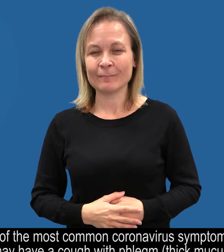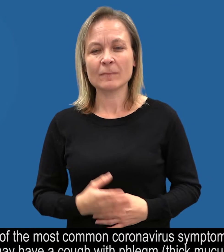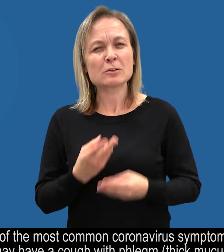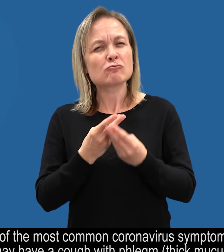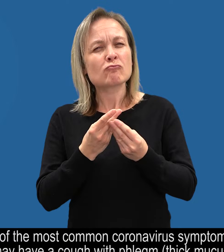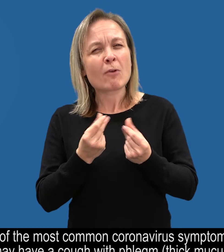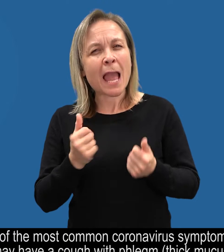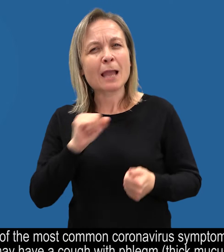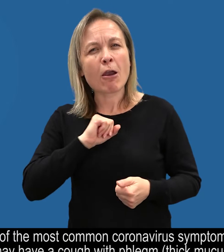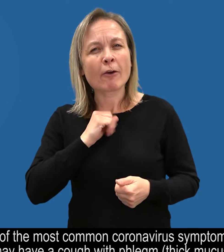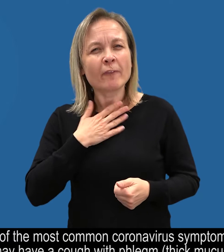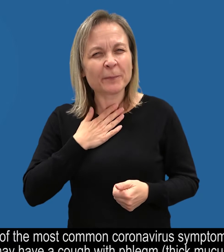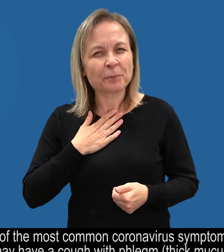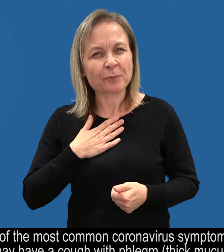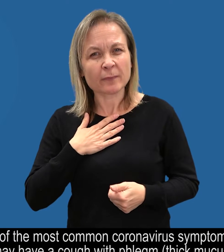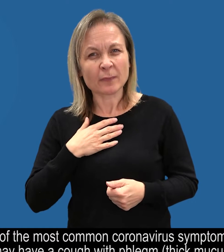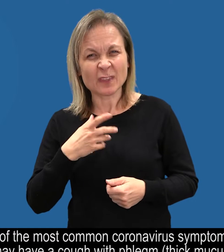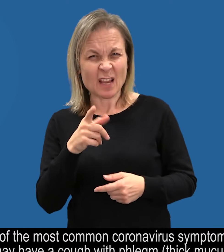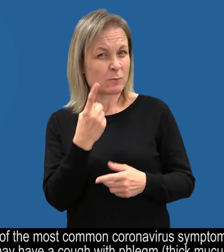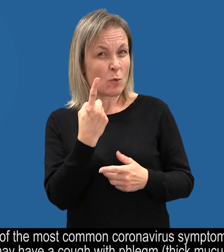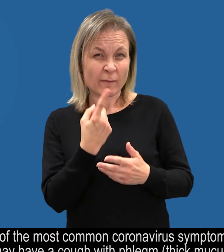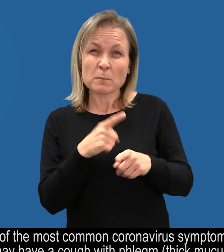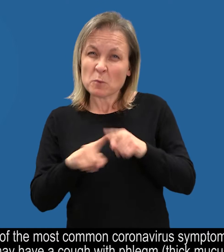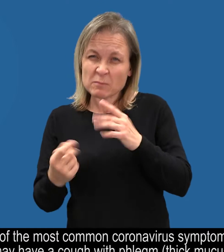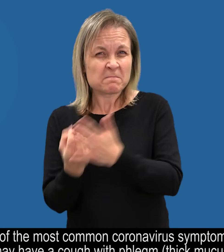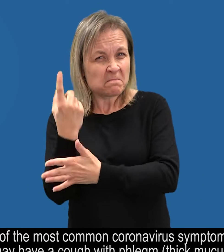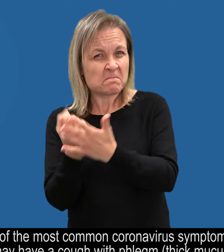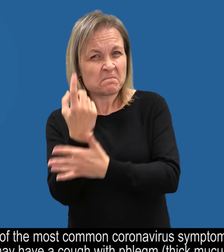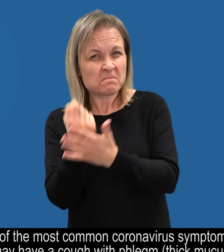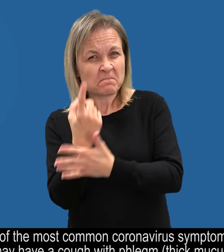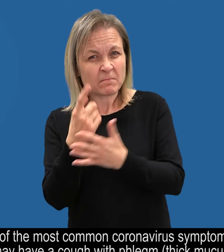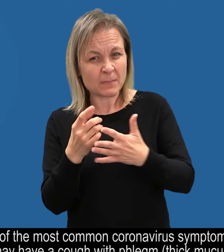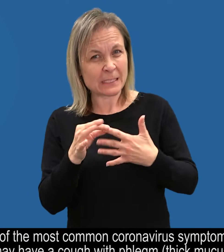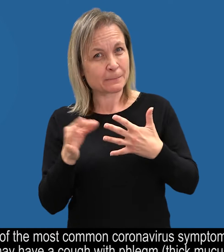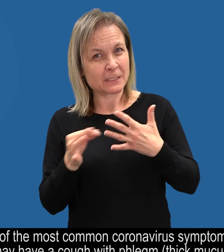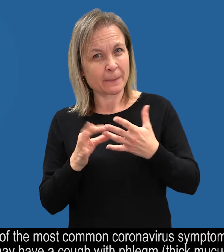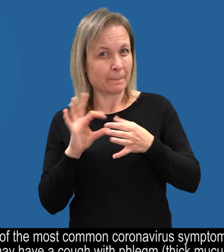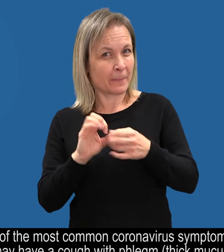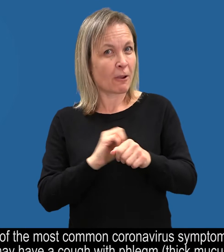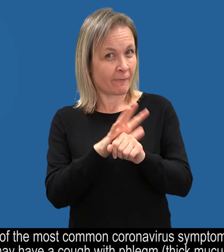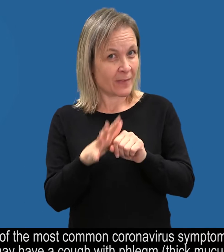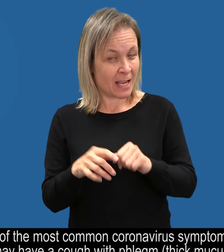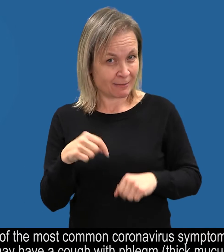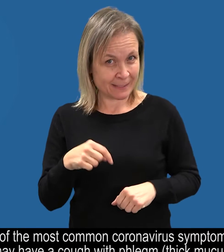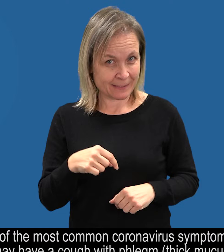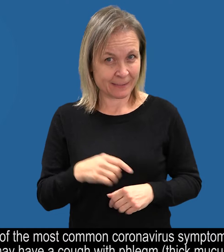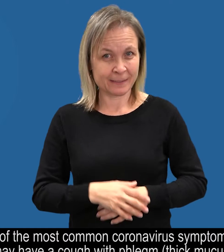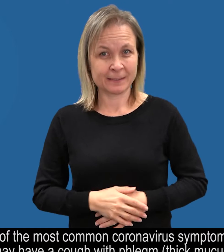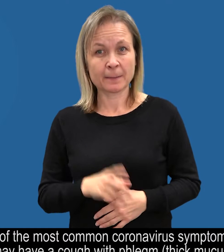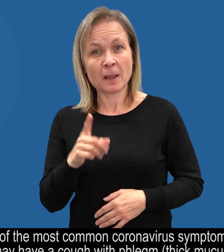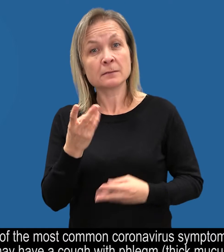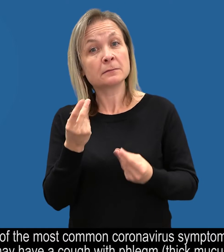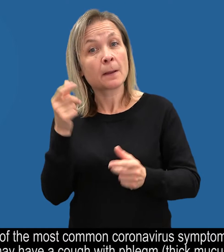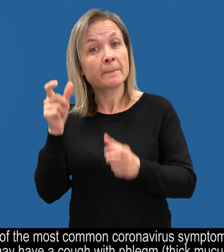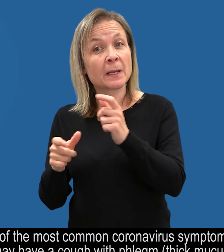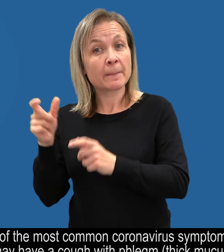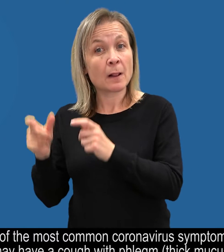A dry cough is one of the most common coronavirus symptoms. But some people may have a cough with phlegm,